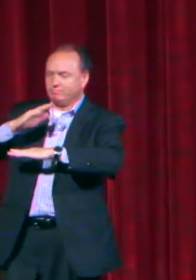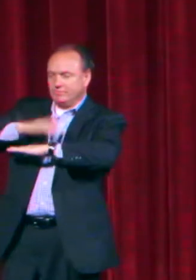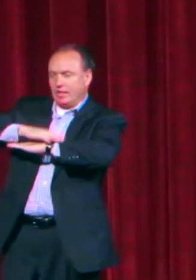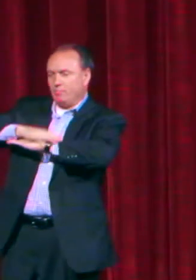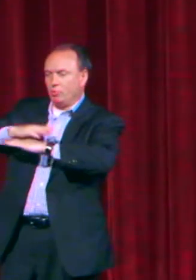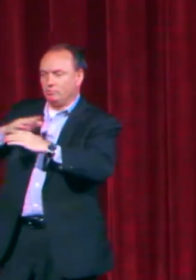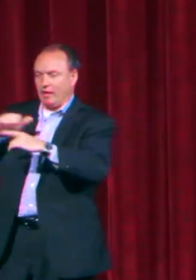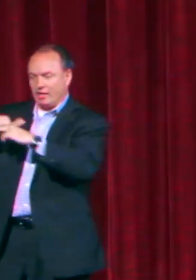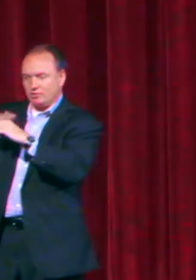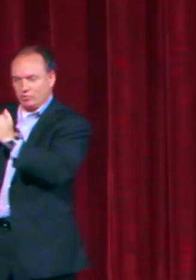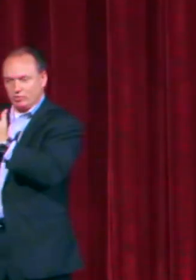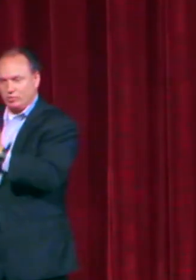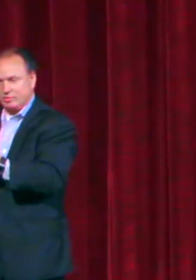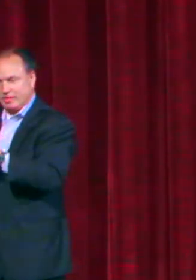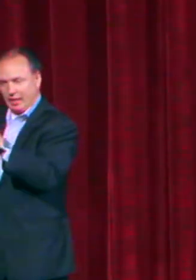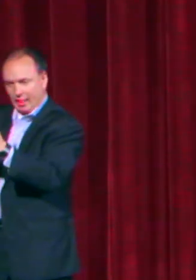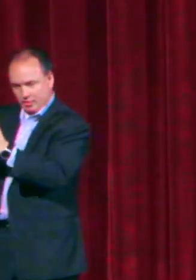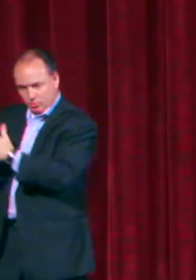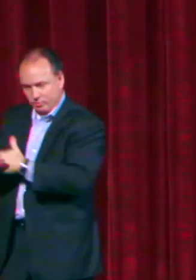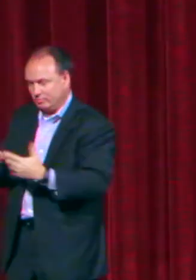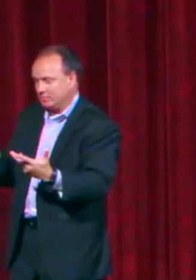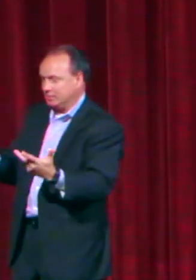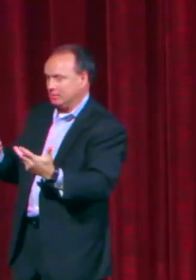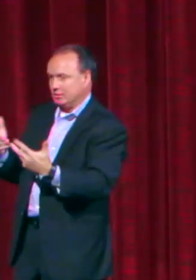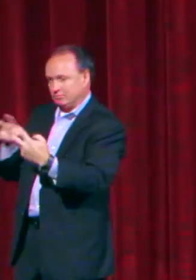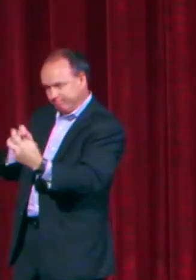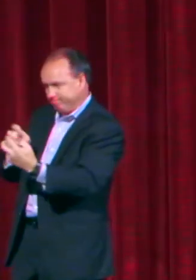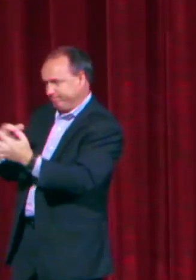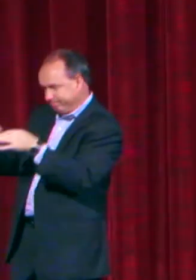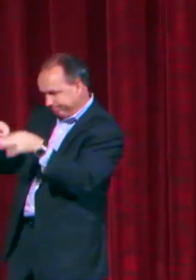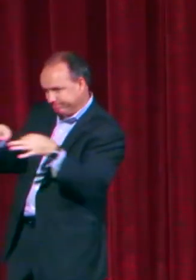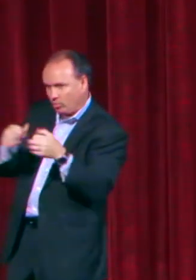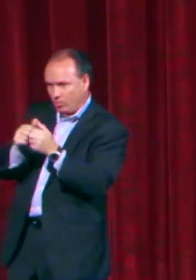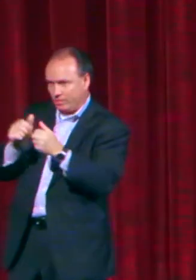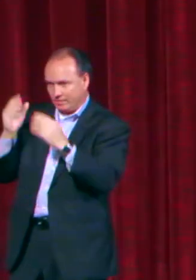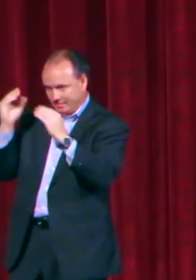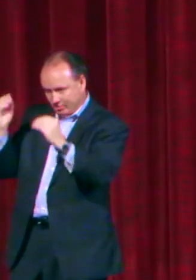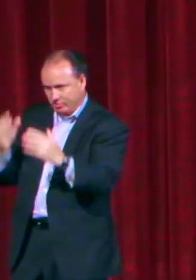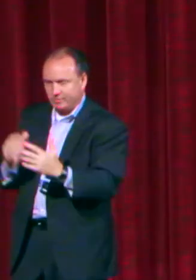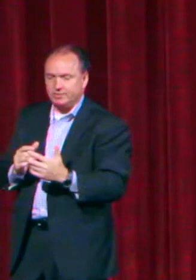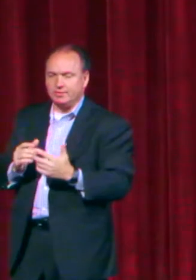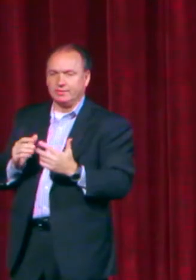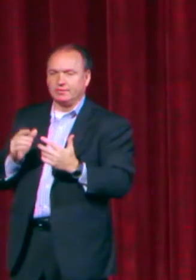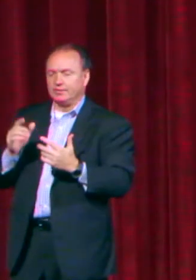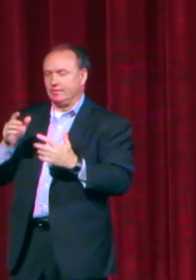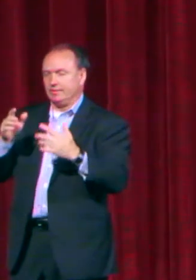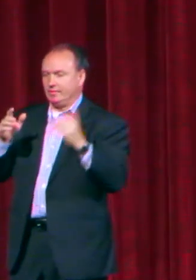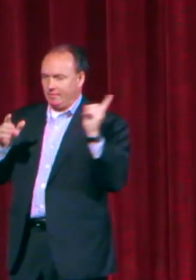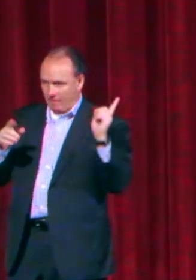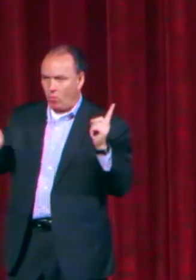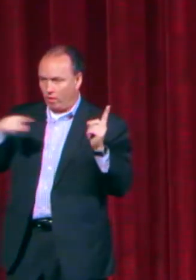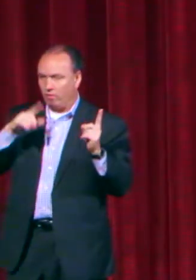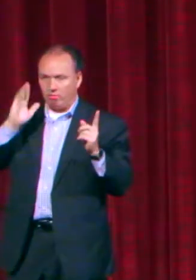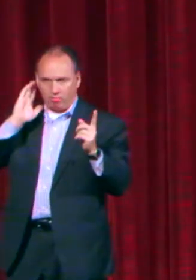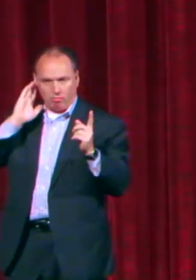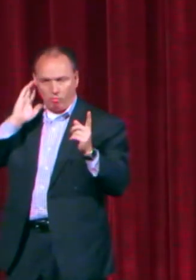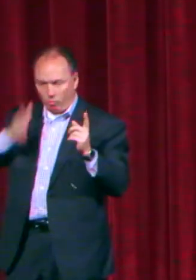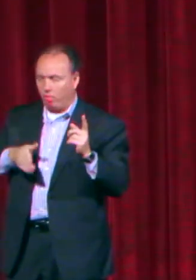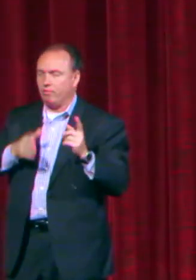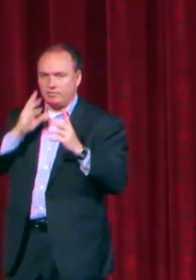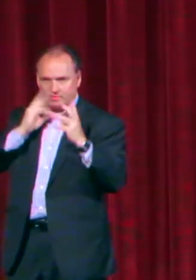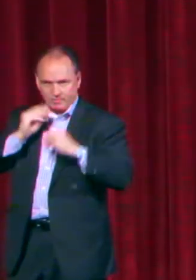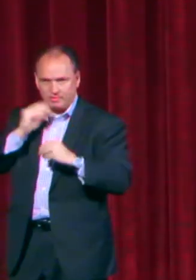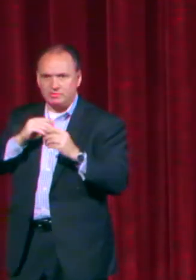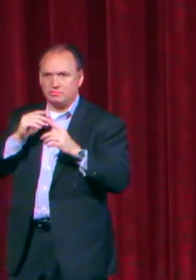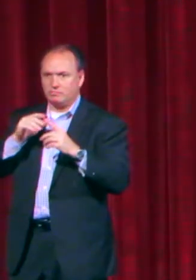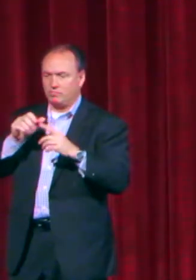with the students. That would be in a classroom setting with their teacher. They will go through this and experience